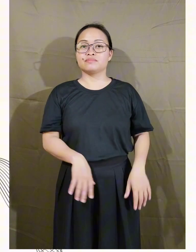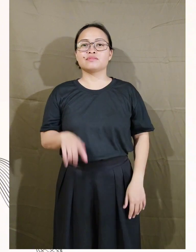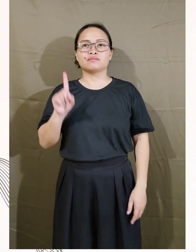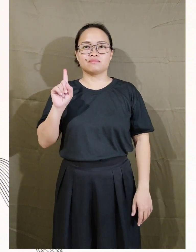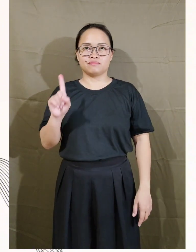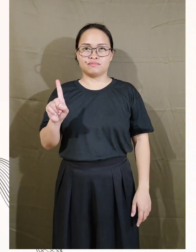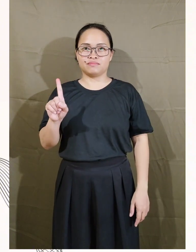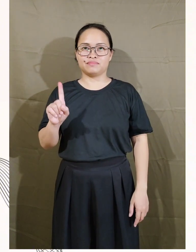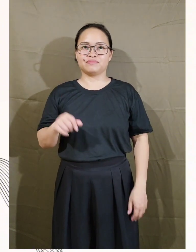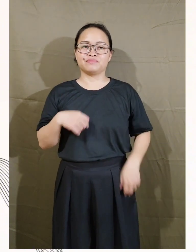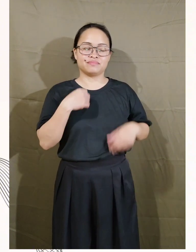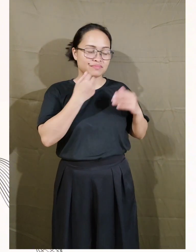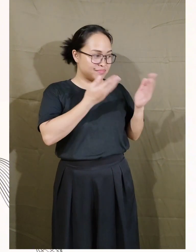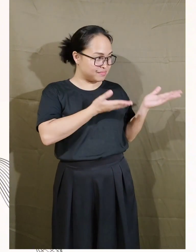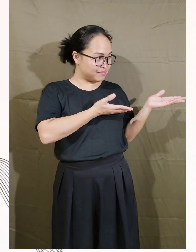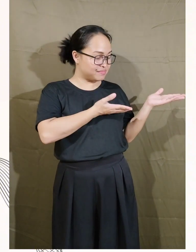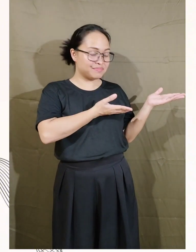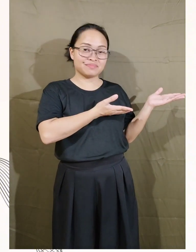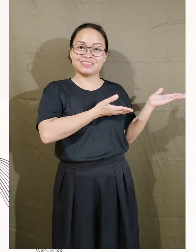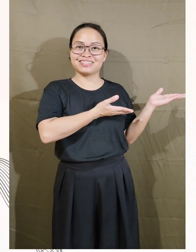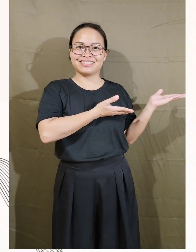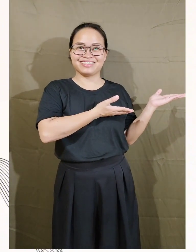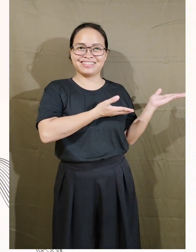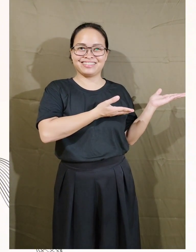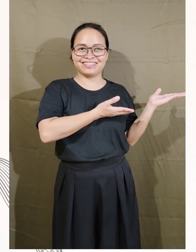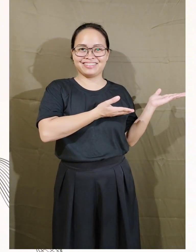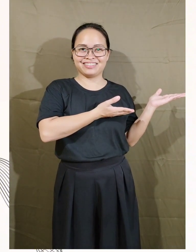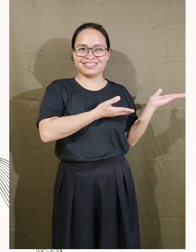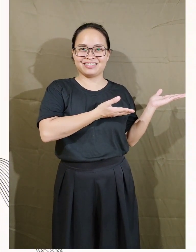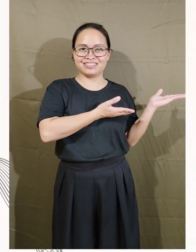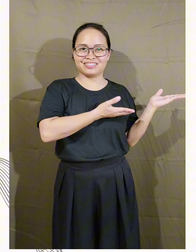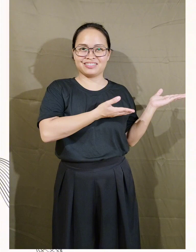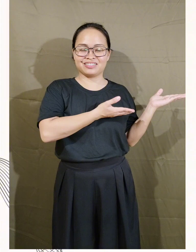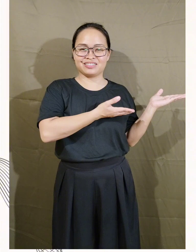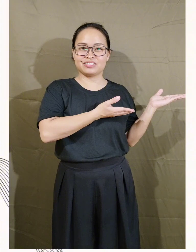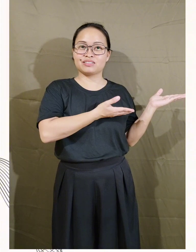is 1. So 3 minus 2 is 1.